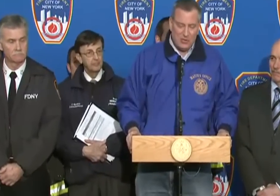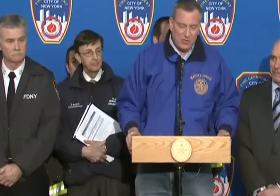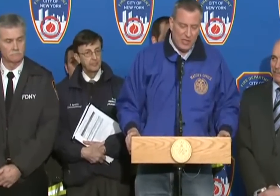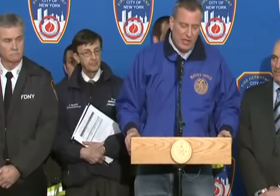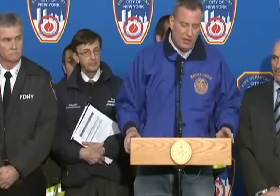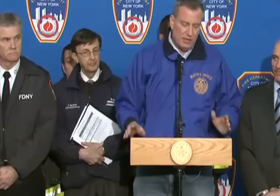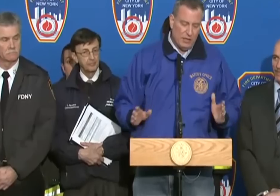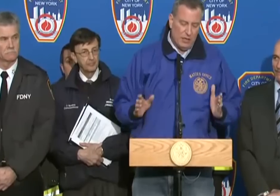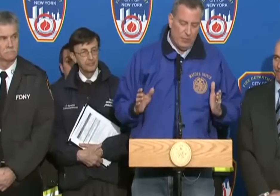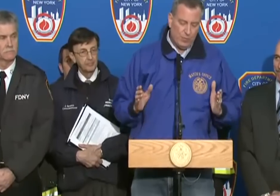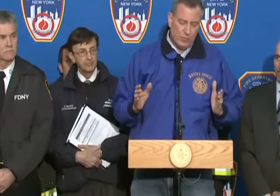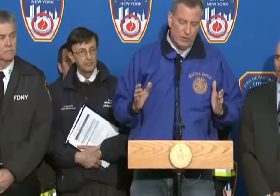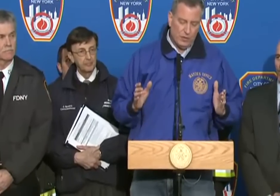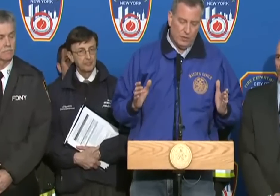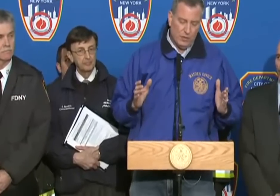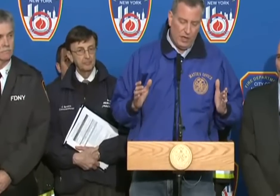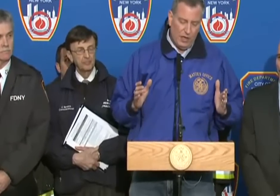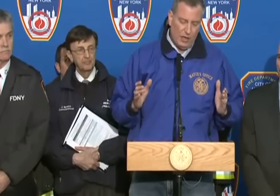yesterday, but I'll do it again.